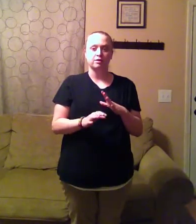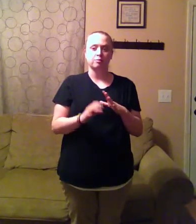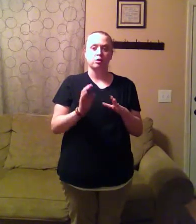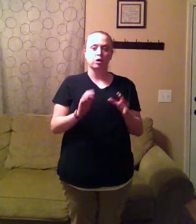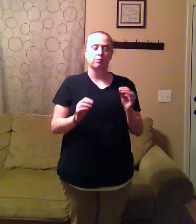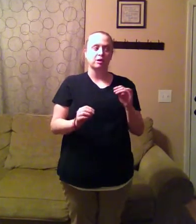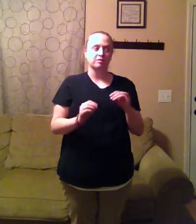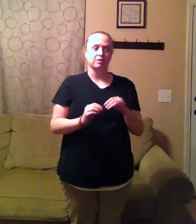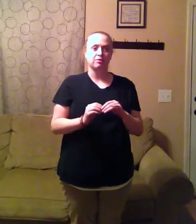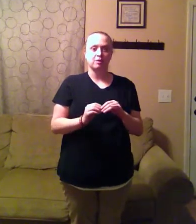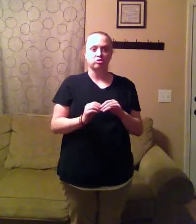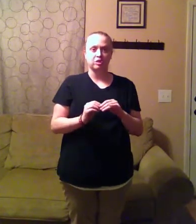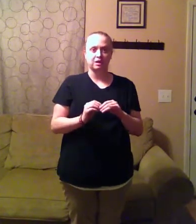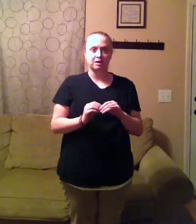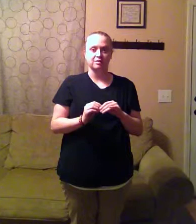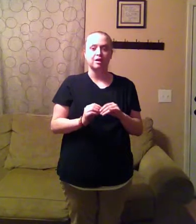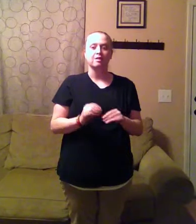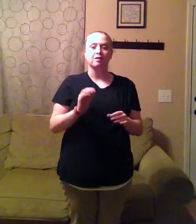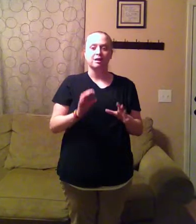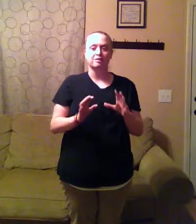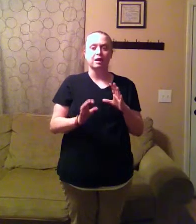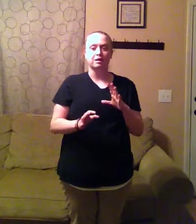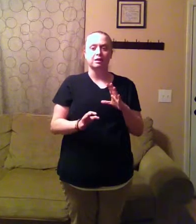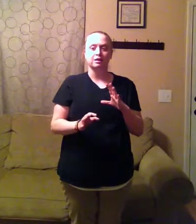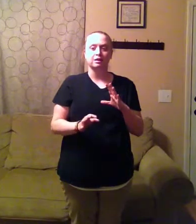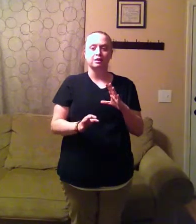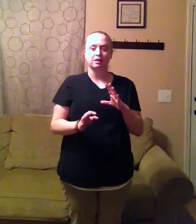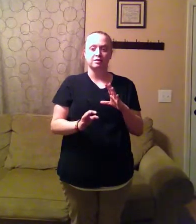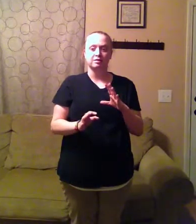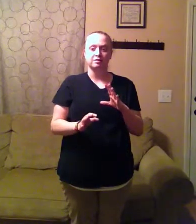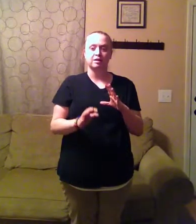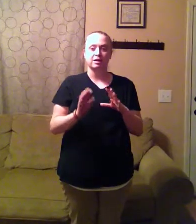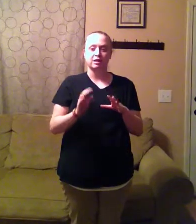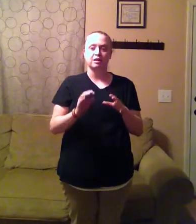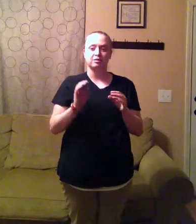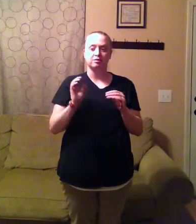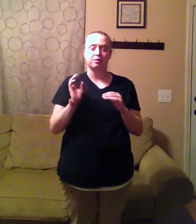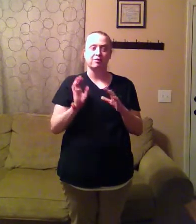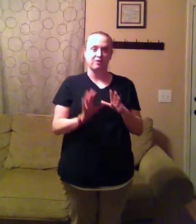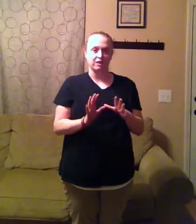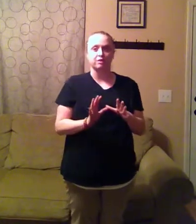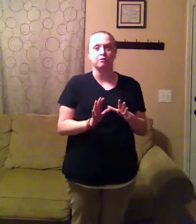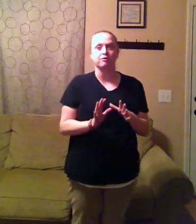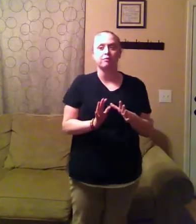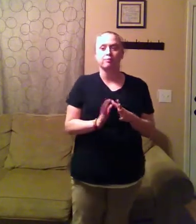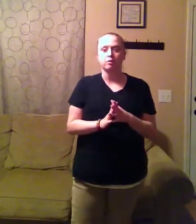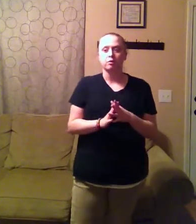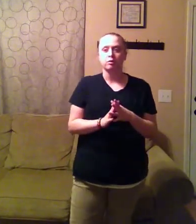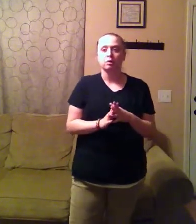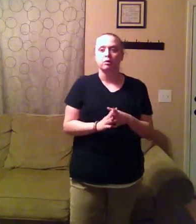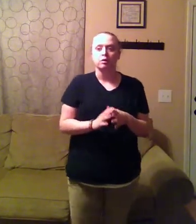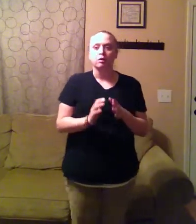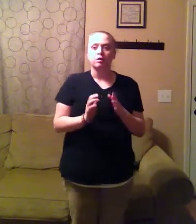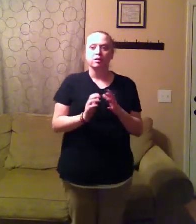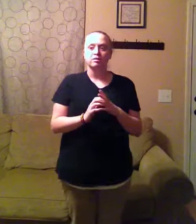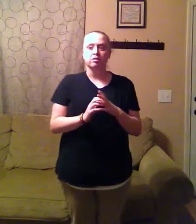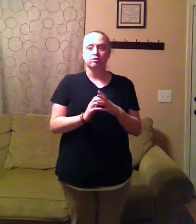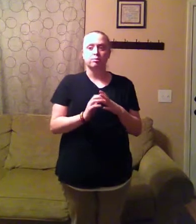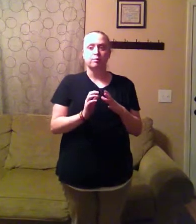more complex the information is, the less likely this technique is to be effective. This is also probably